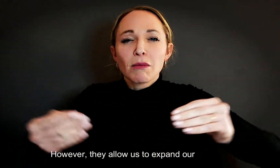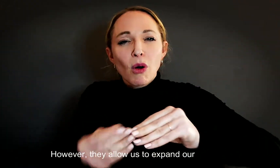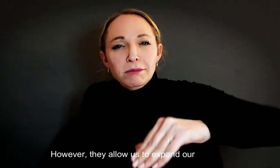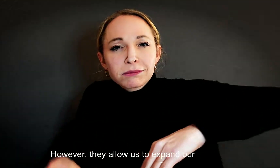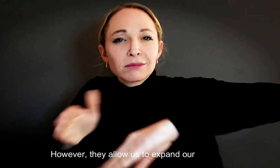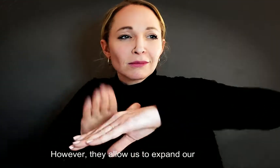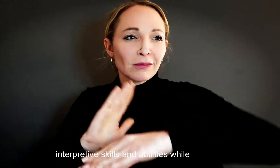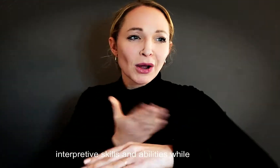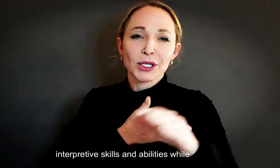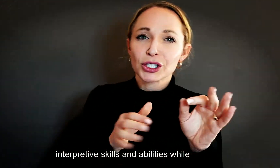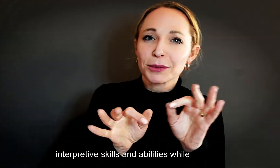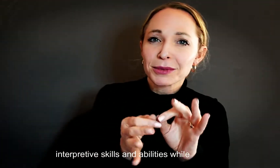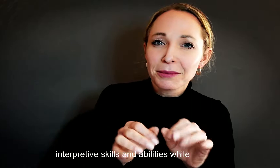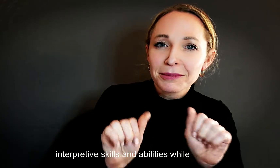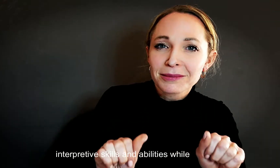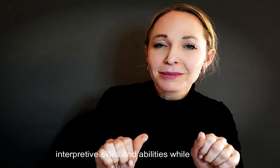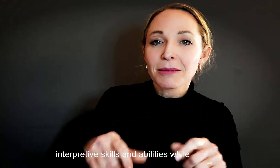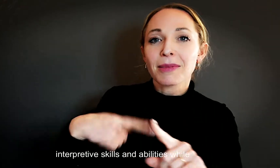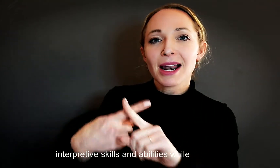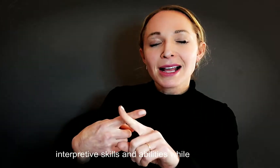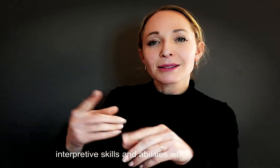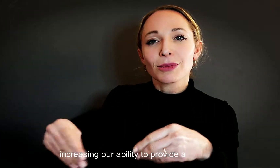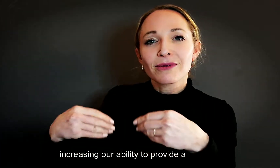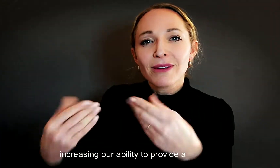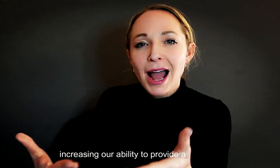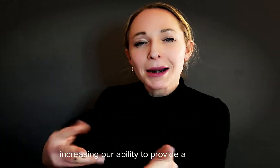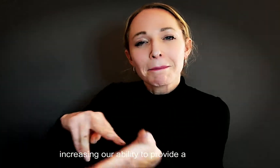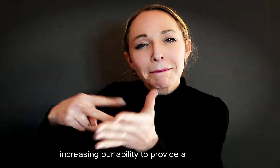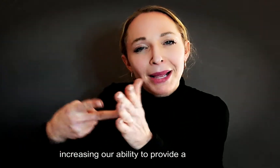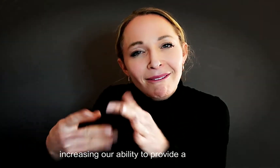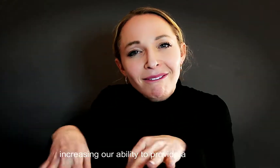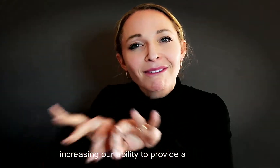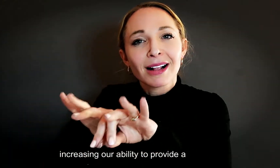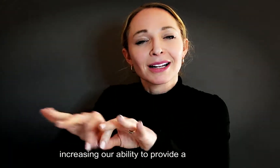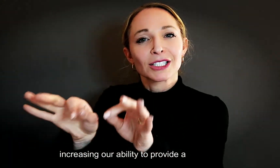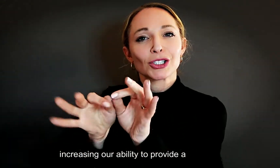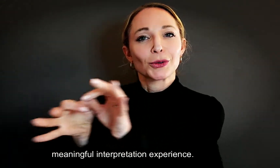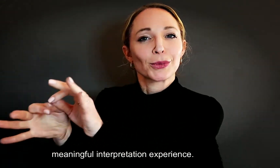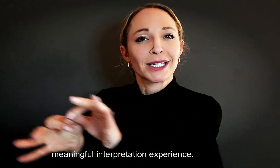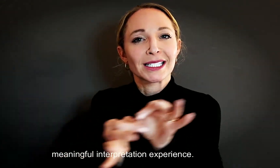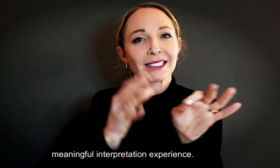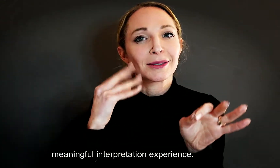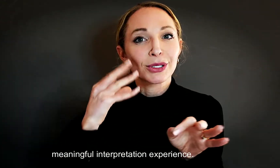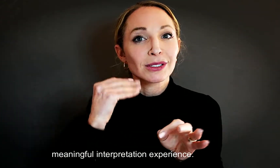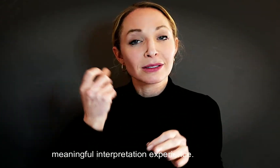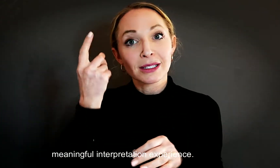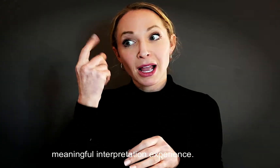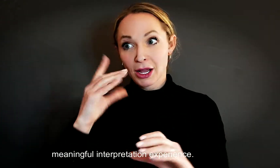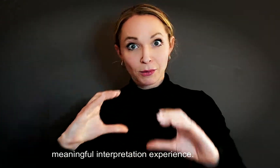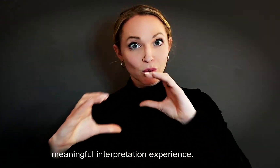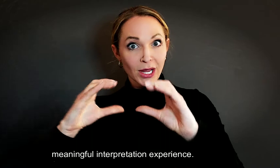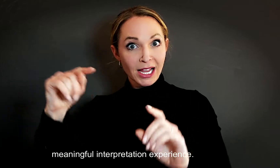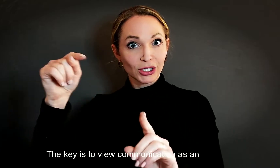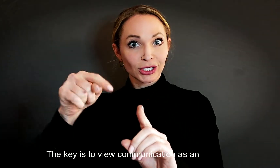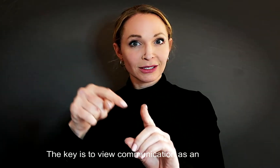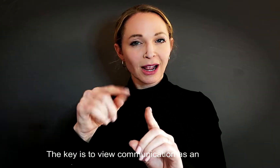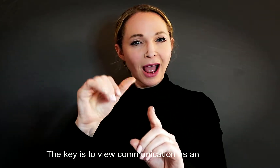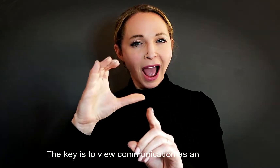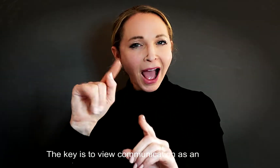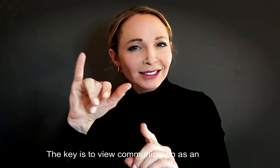expand our interpretive skills and abilities while increasing our ability to provide a meaningful interpretation experience. The key is